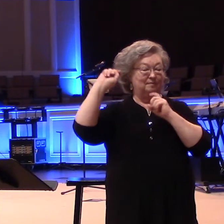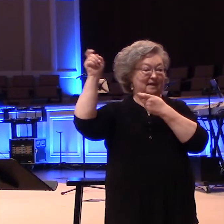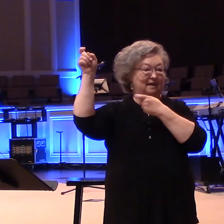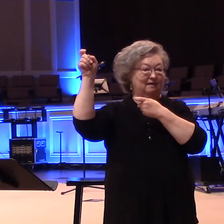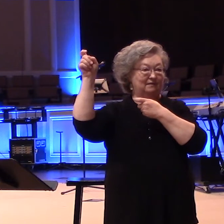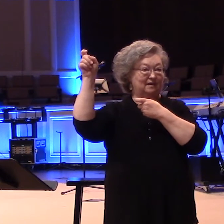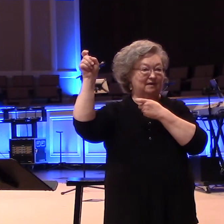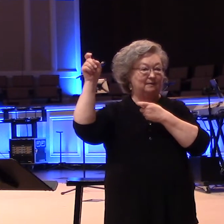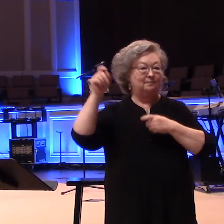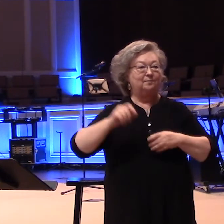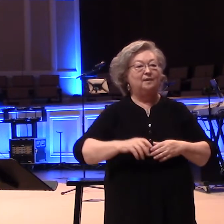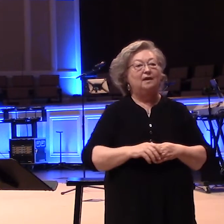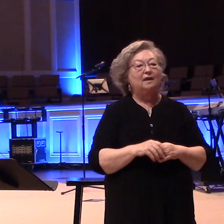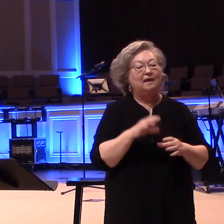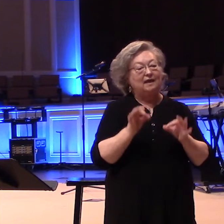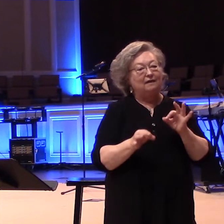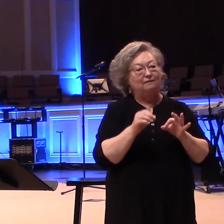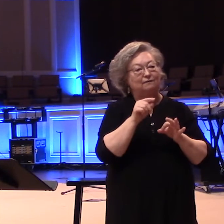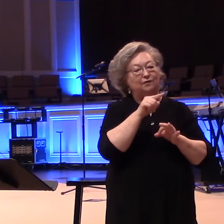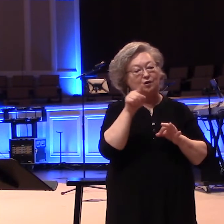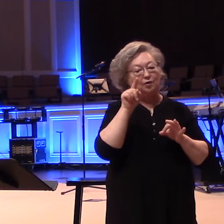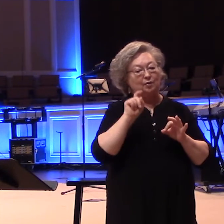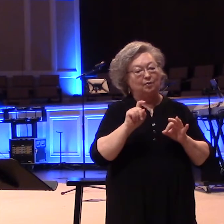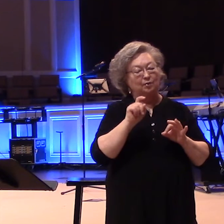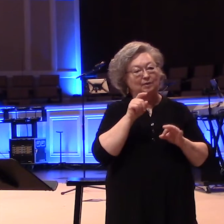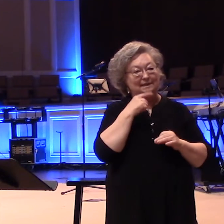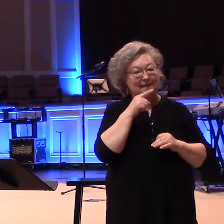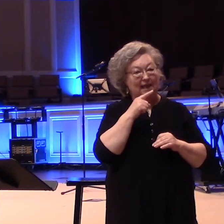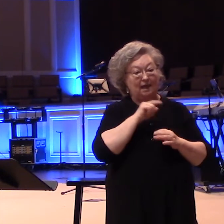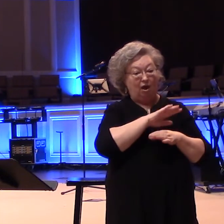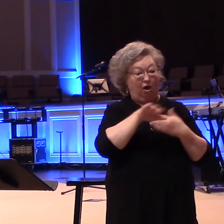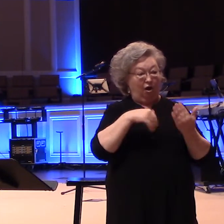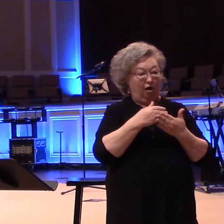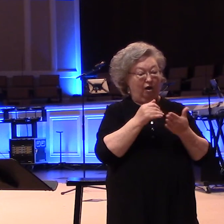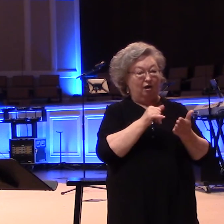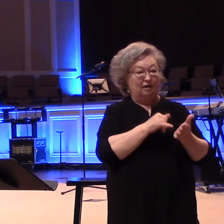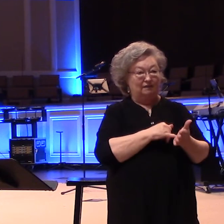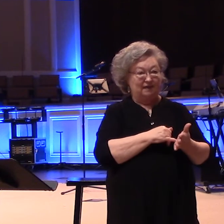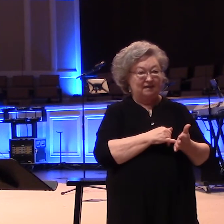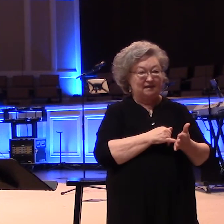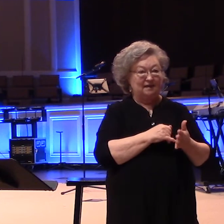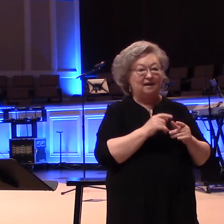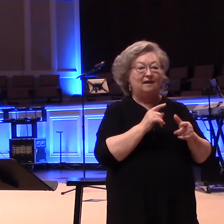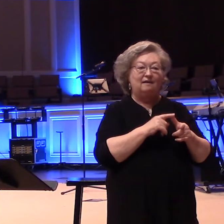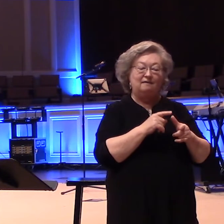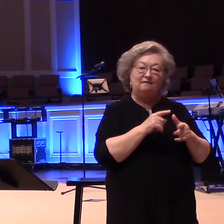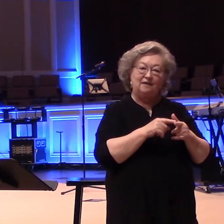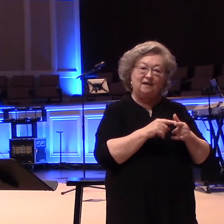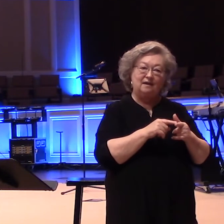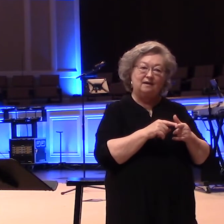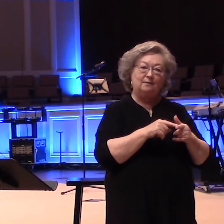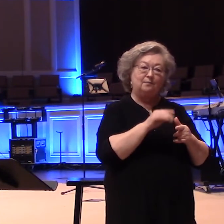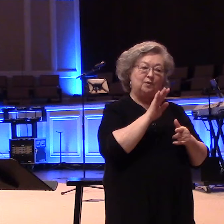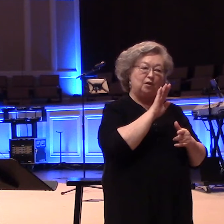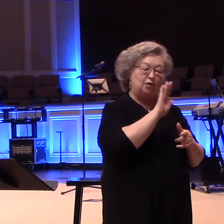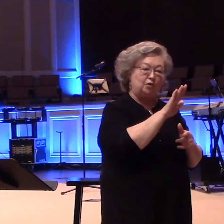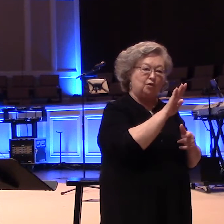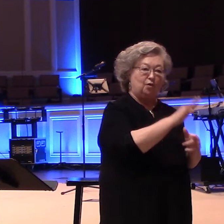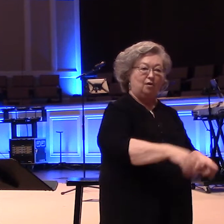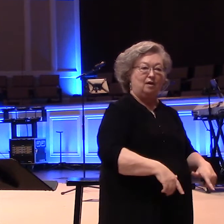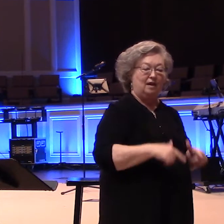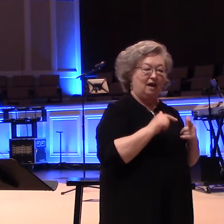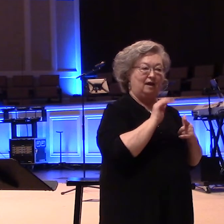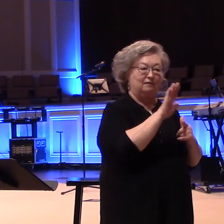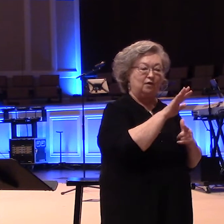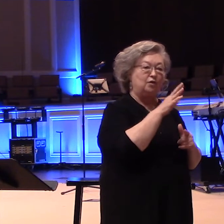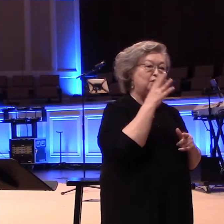what it looks like in our lives. Maybe it's not $500 million. It may not be $500 million for you or me. But it'll be all